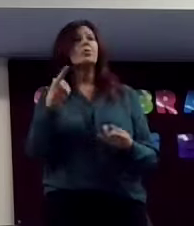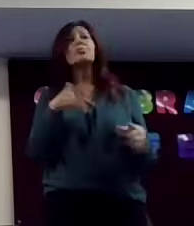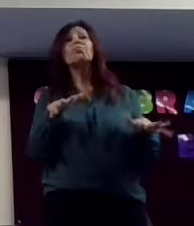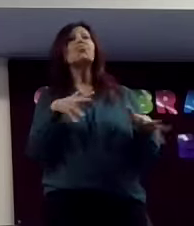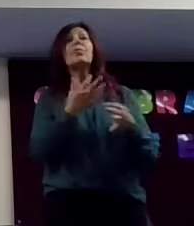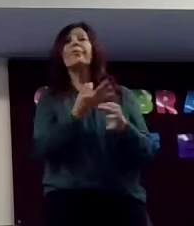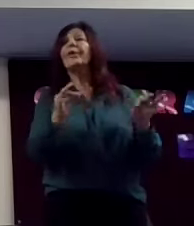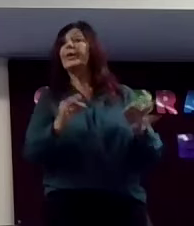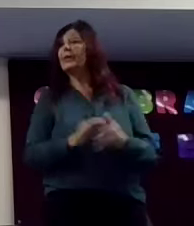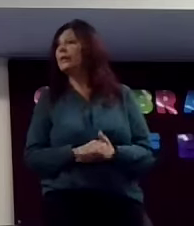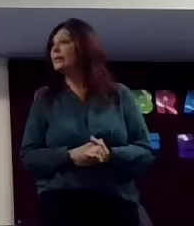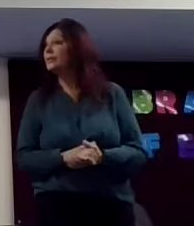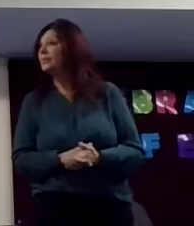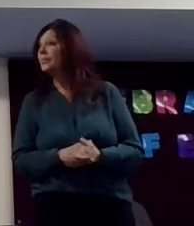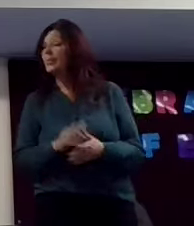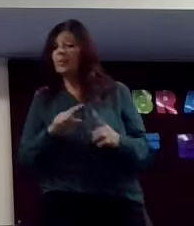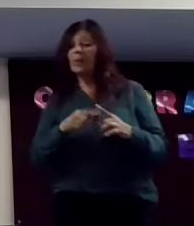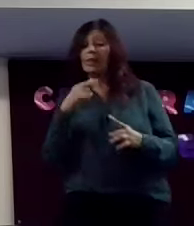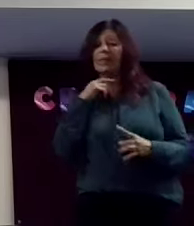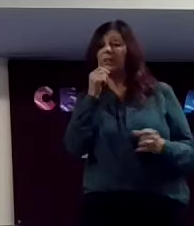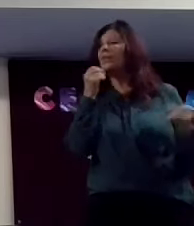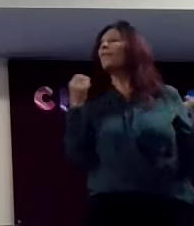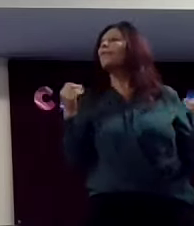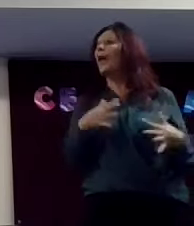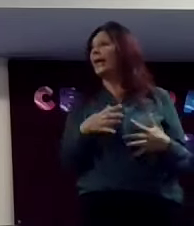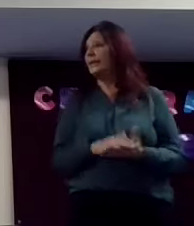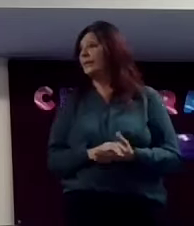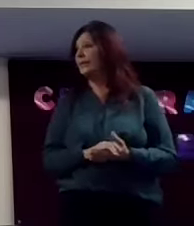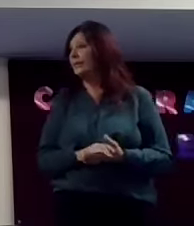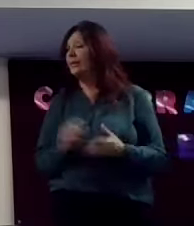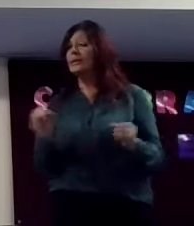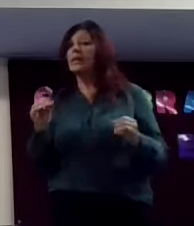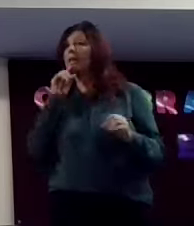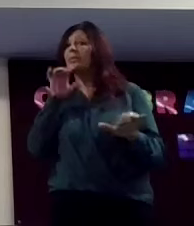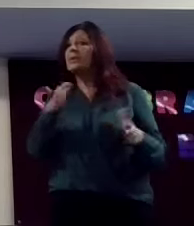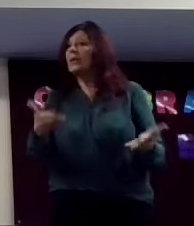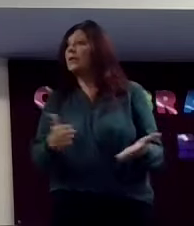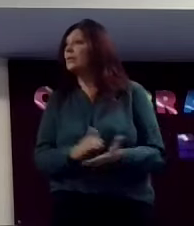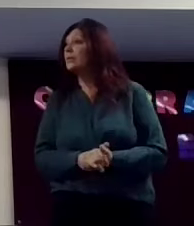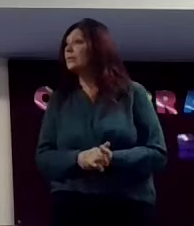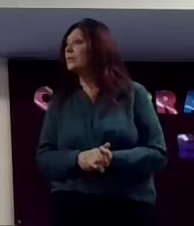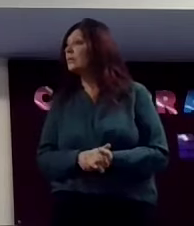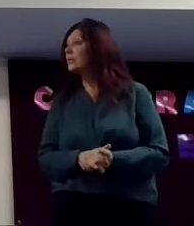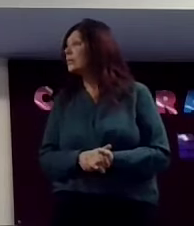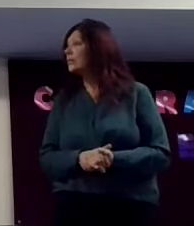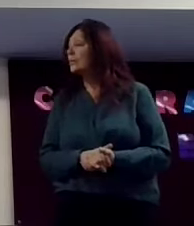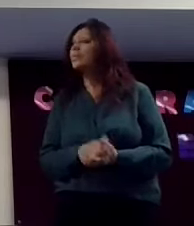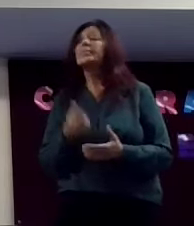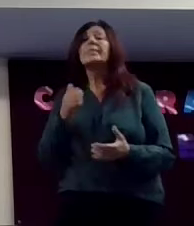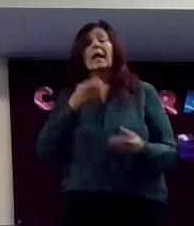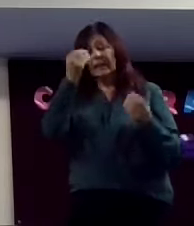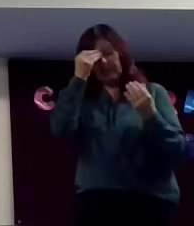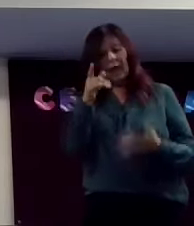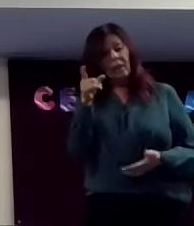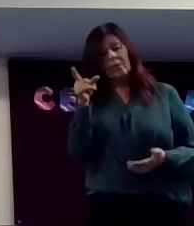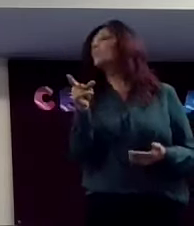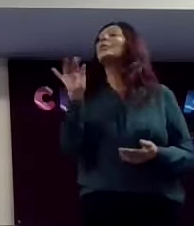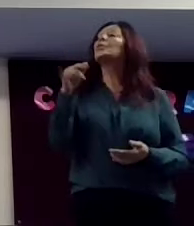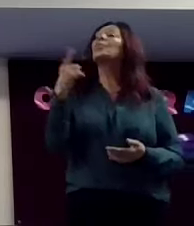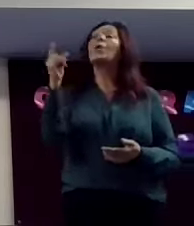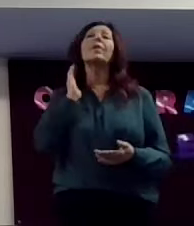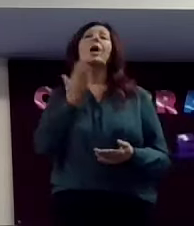walking around town, and yet the victim is afraid for life, and yet there's nothing being done, So I can tell you that's